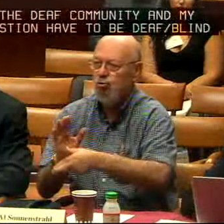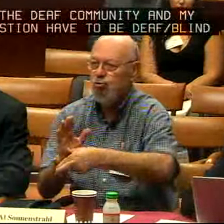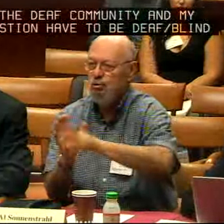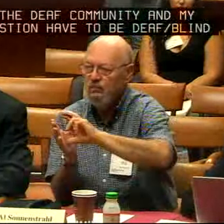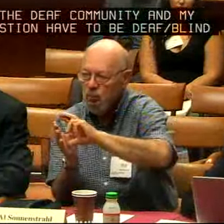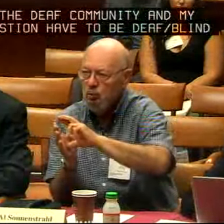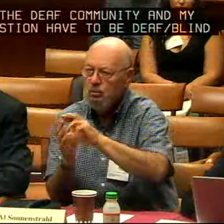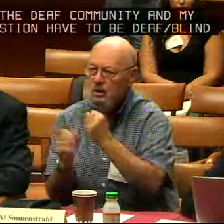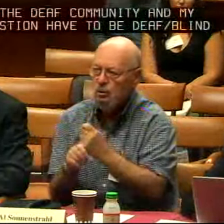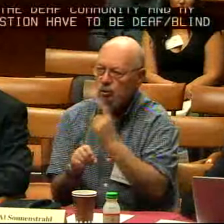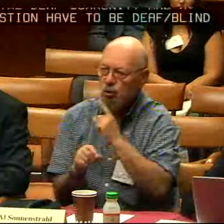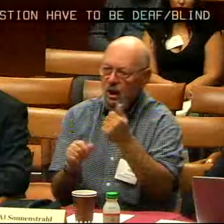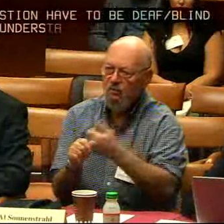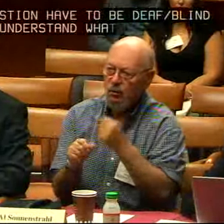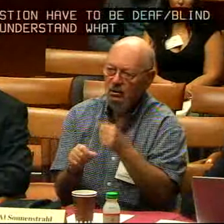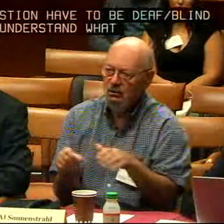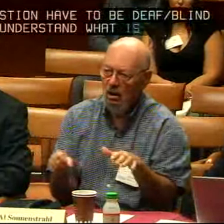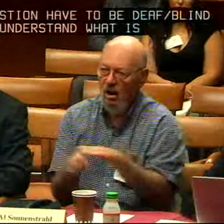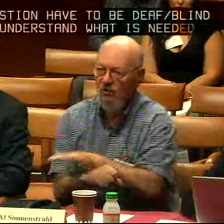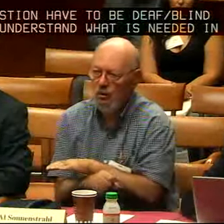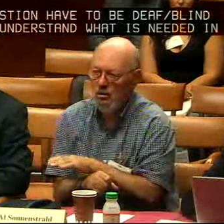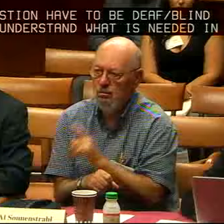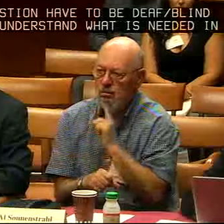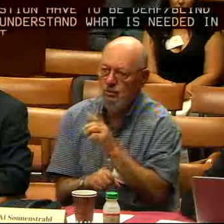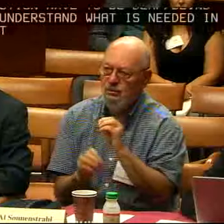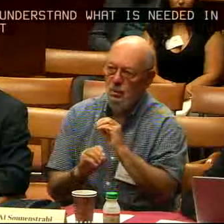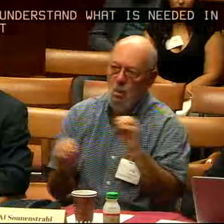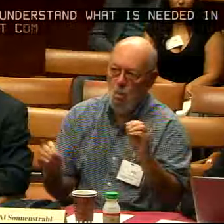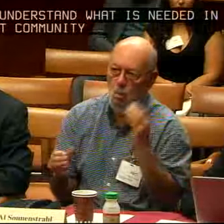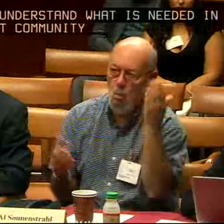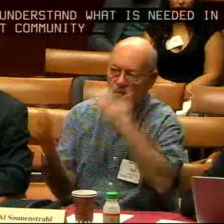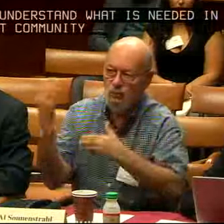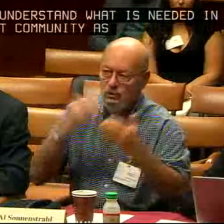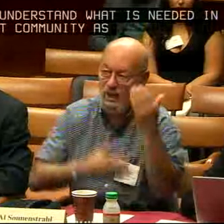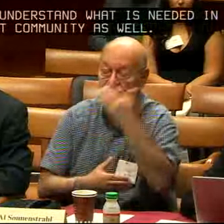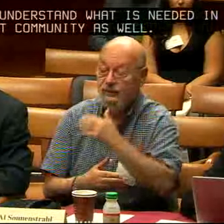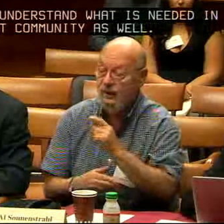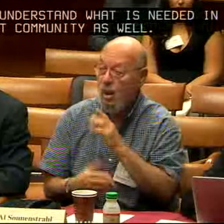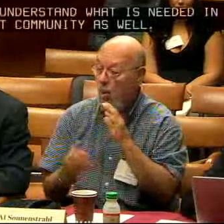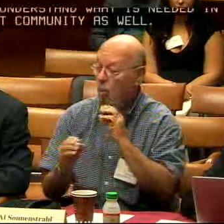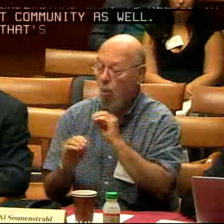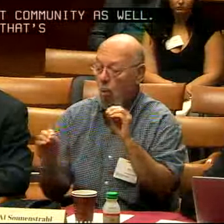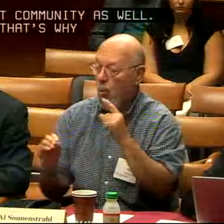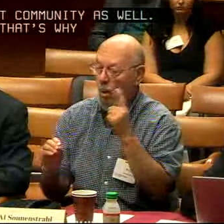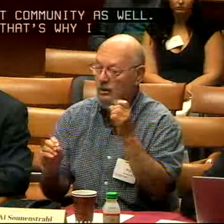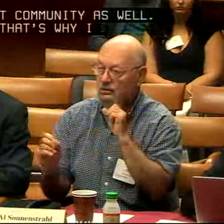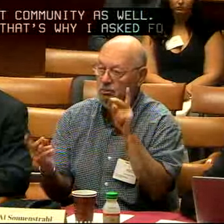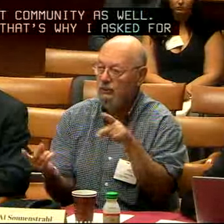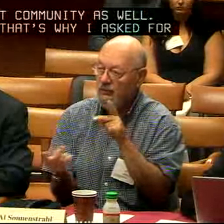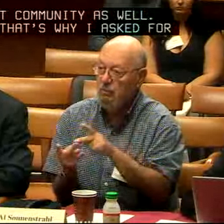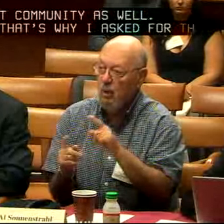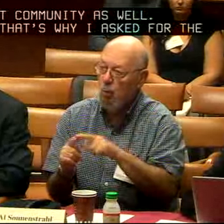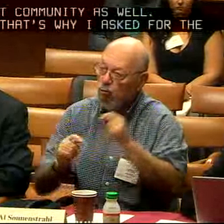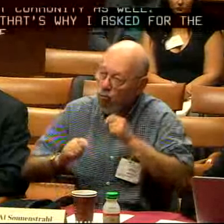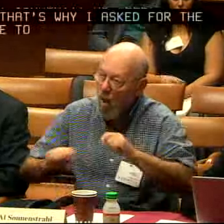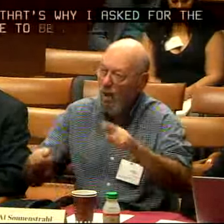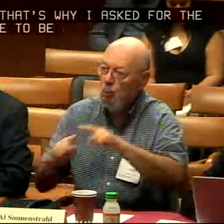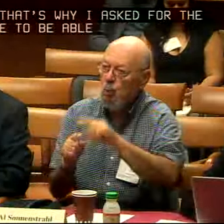that's why I asked for the time to be able to review and make sure that everything's covered, that there haven't been any oversights. No one's